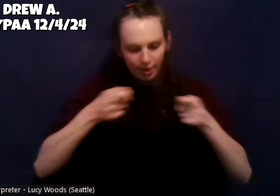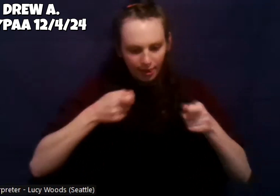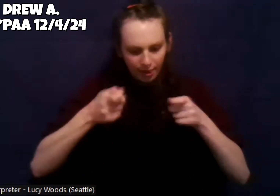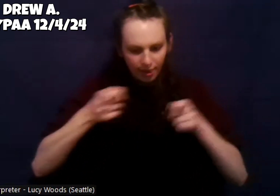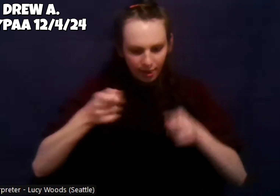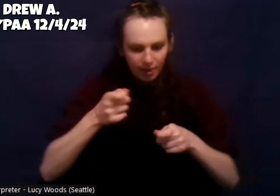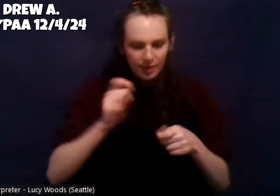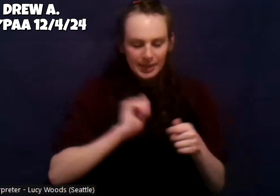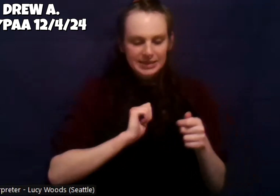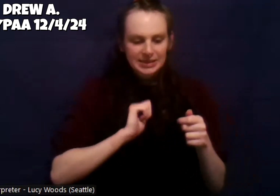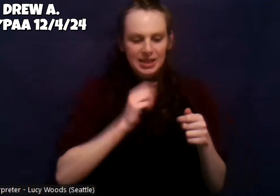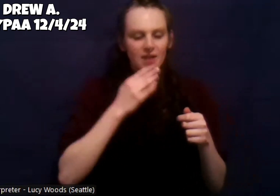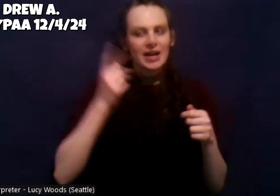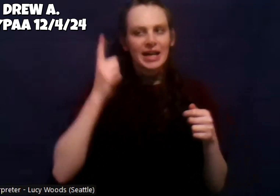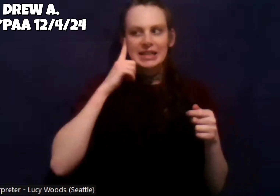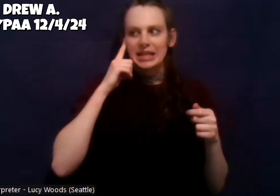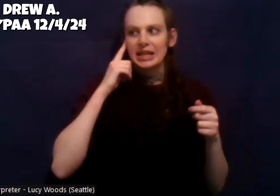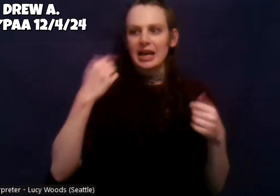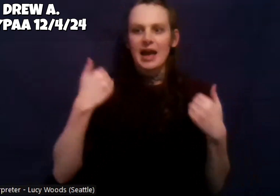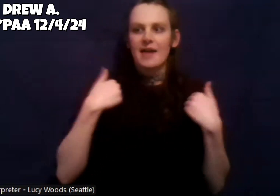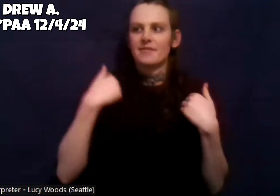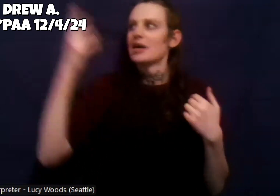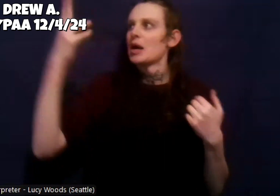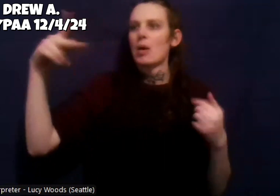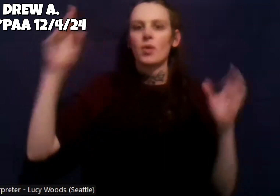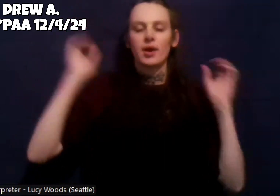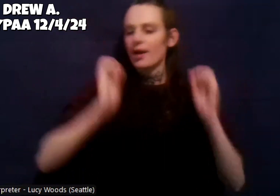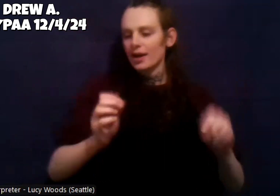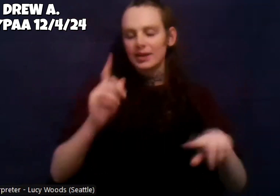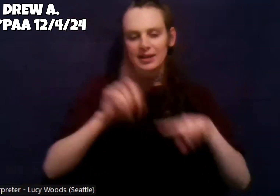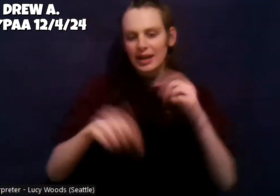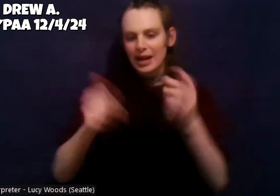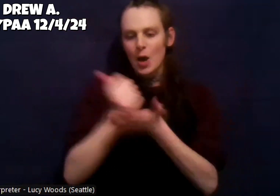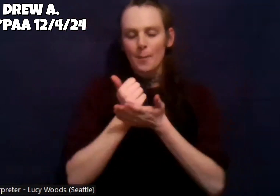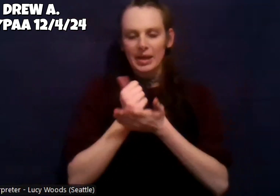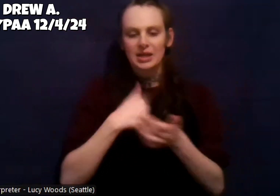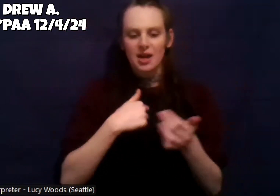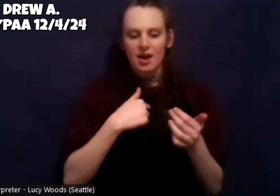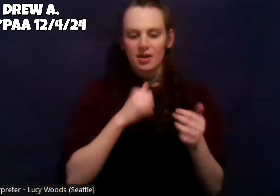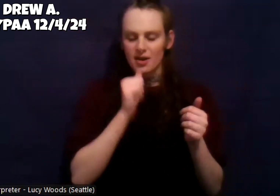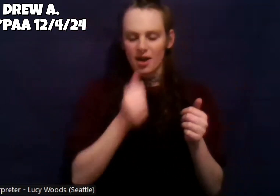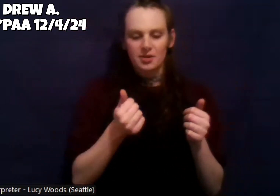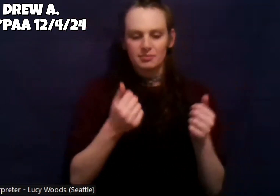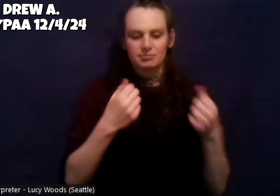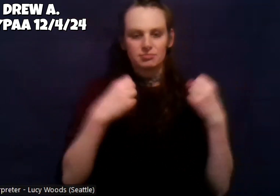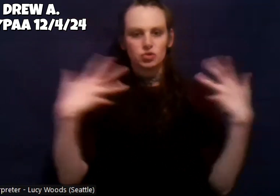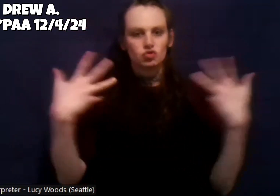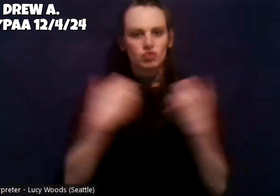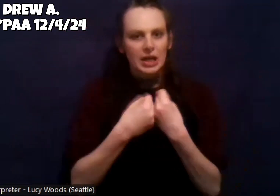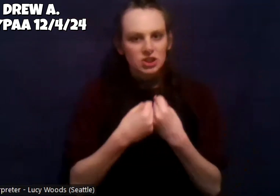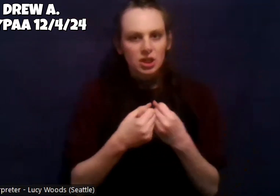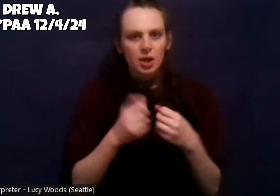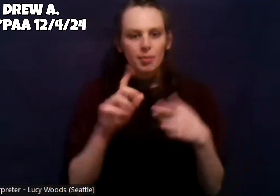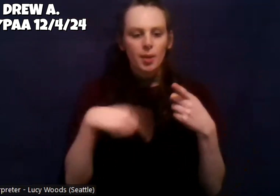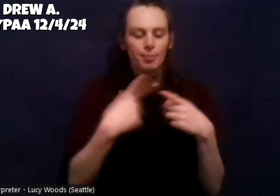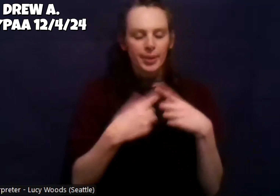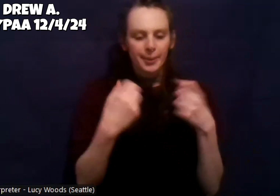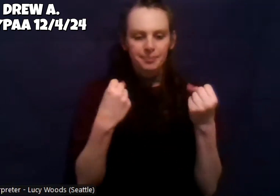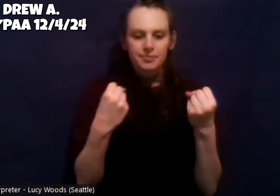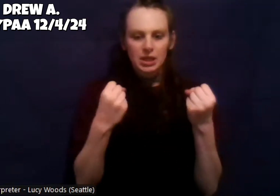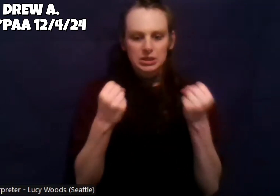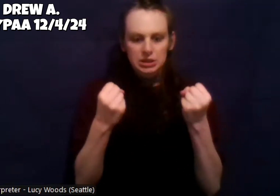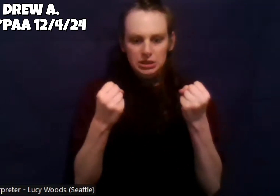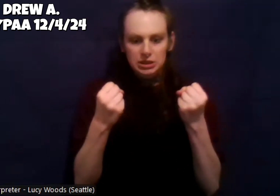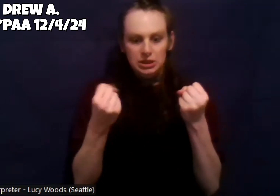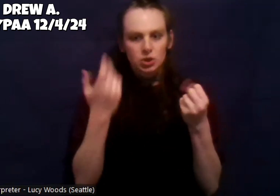keep me from crashing the car. But when I'm gripping the wheels that tightly and I'm driving, not knowing where I'm going, I always crash the car anyway. And